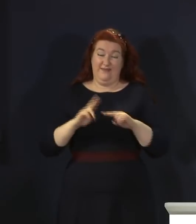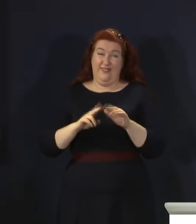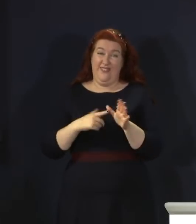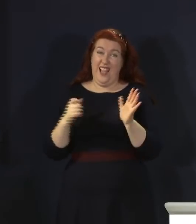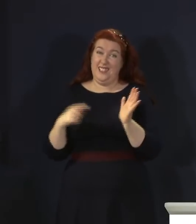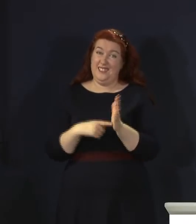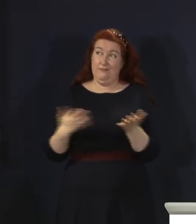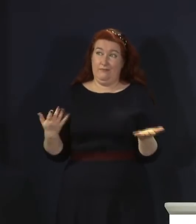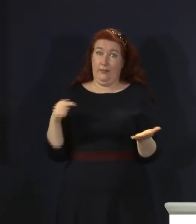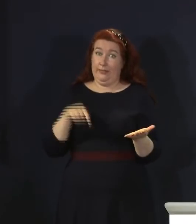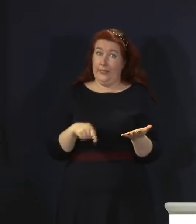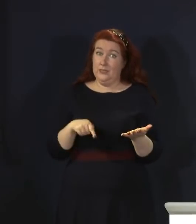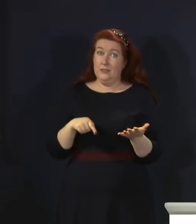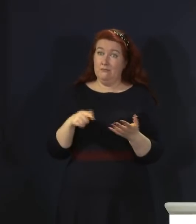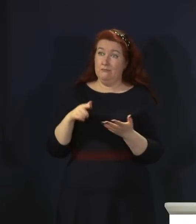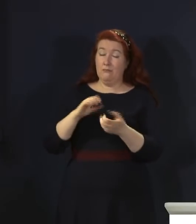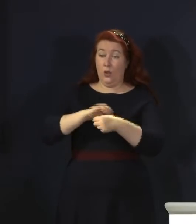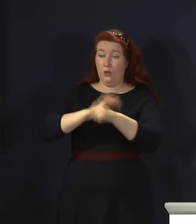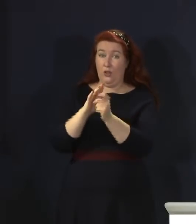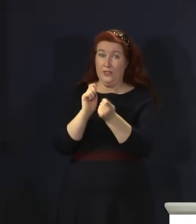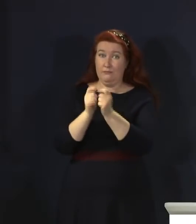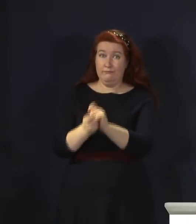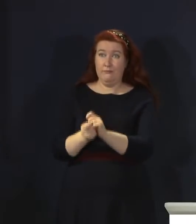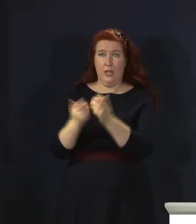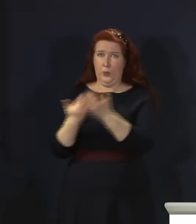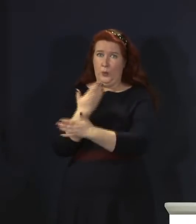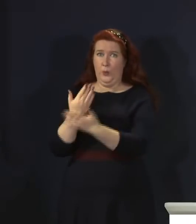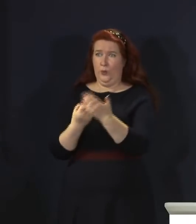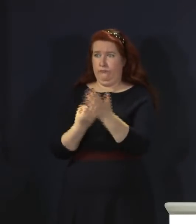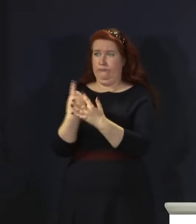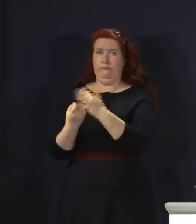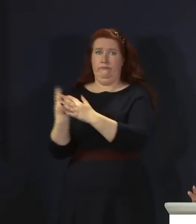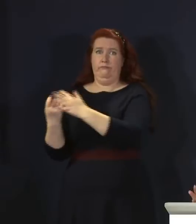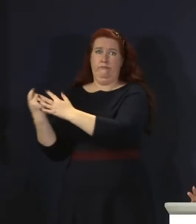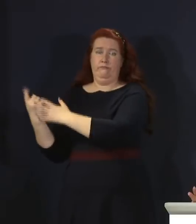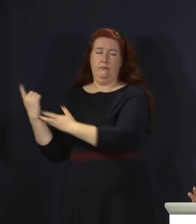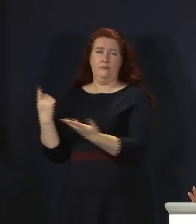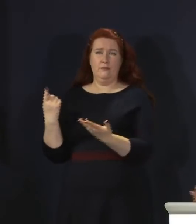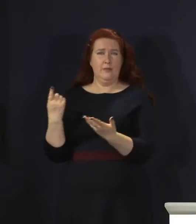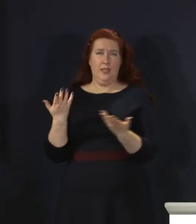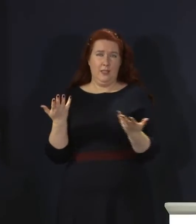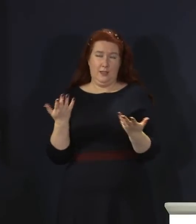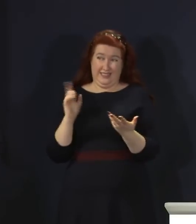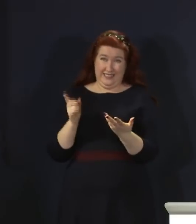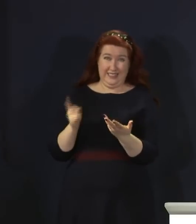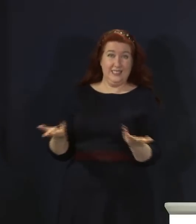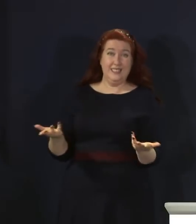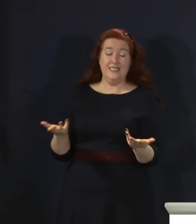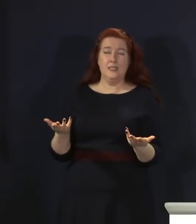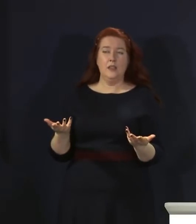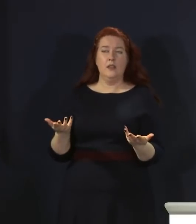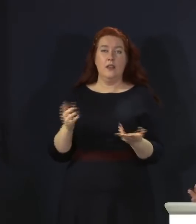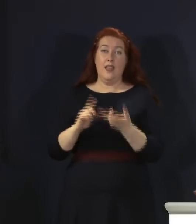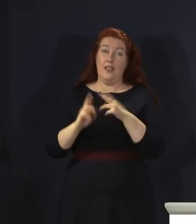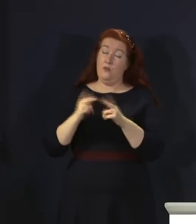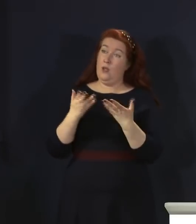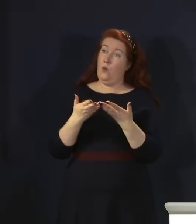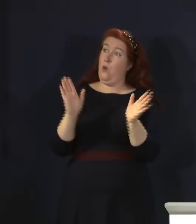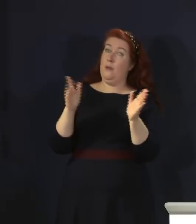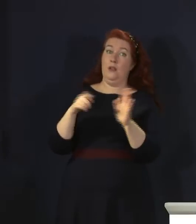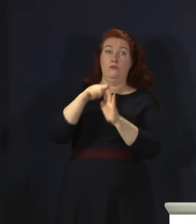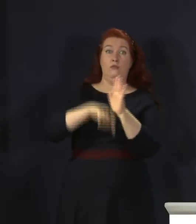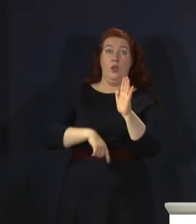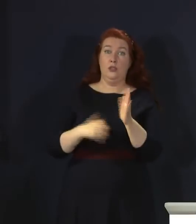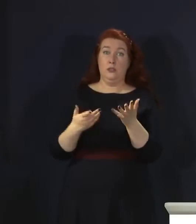this virus, particularly with new variants, and we do not help anybody if we ease up too quickly and therefore allow